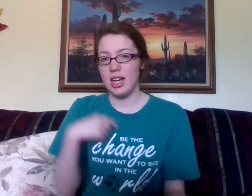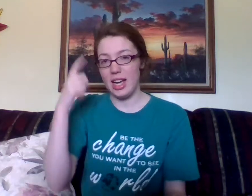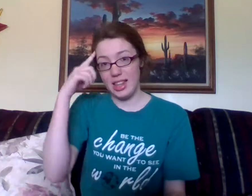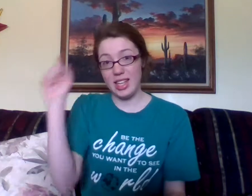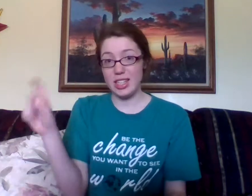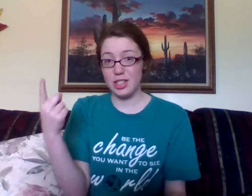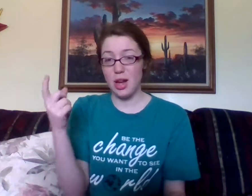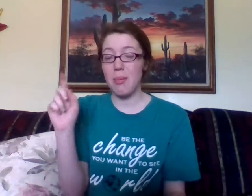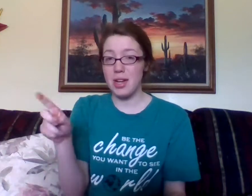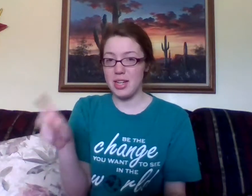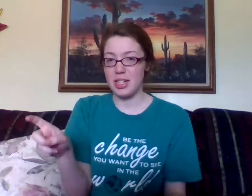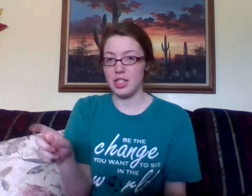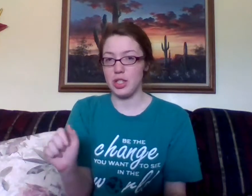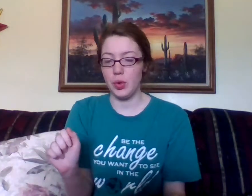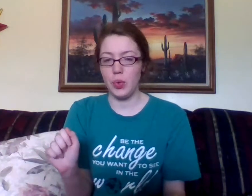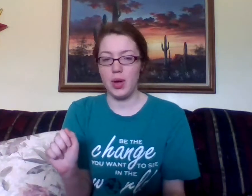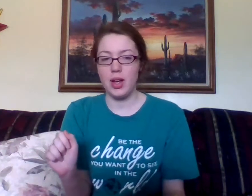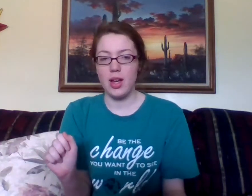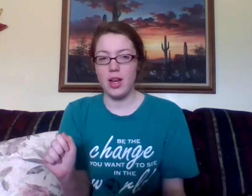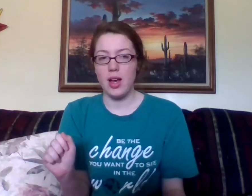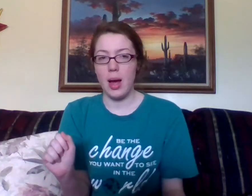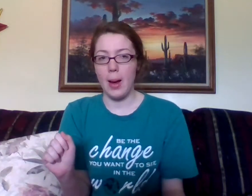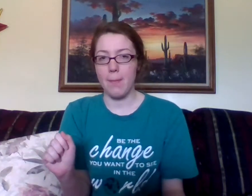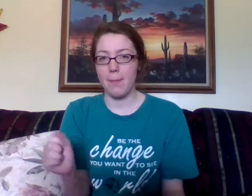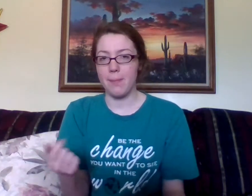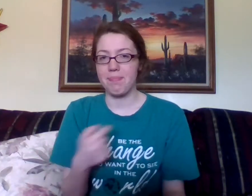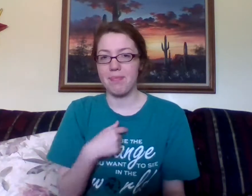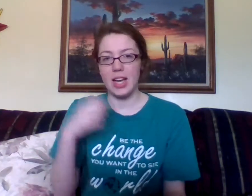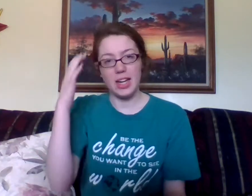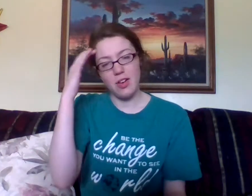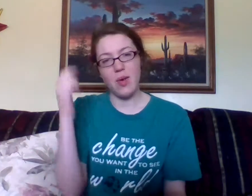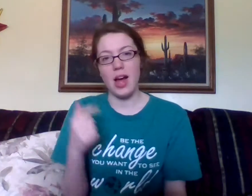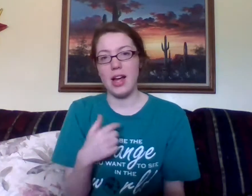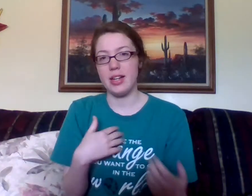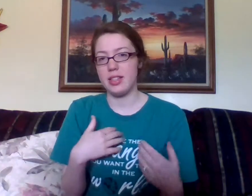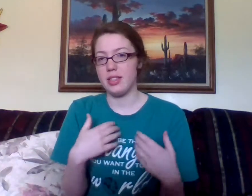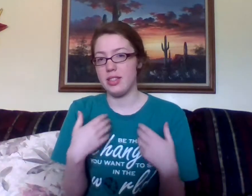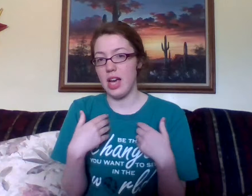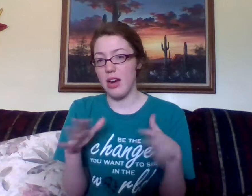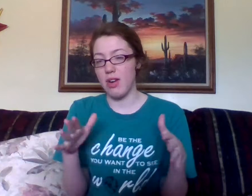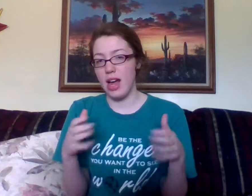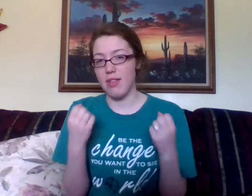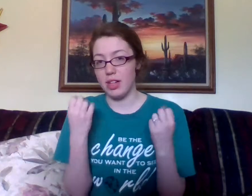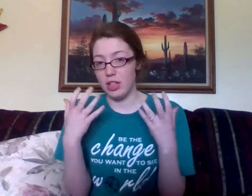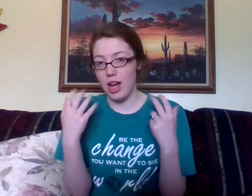I think someone needs to. Um, I know I don't have a lot